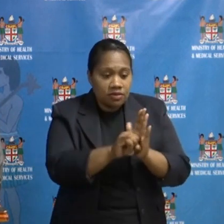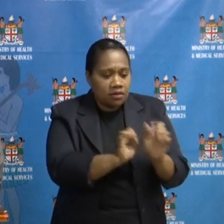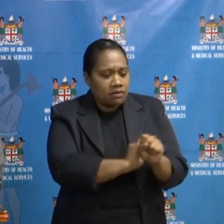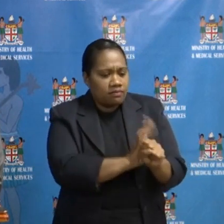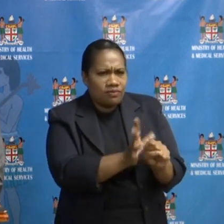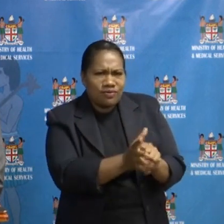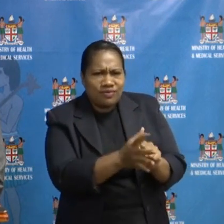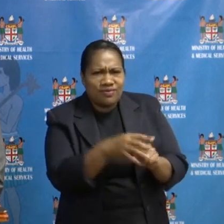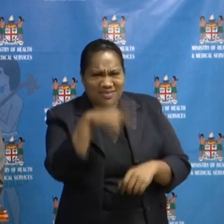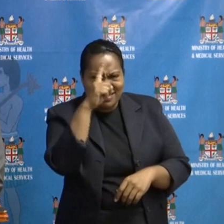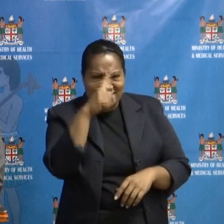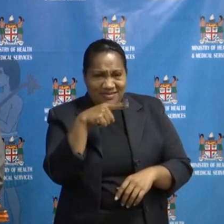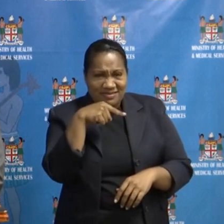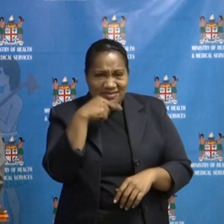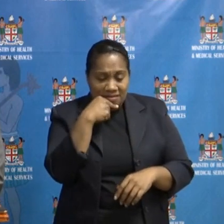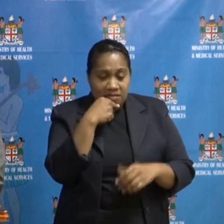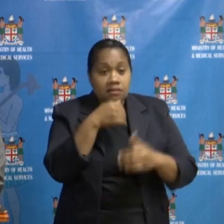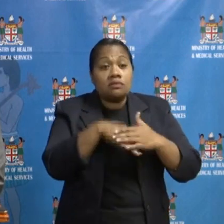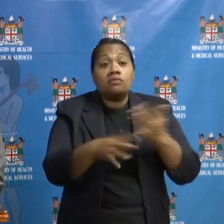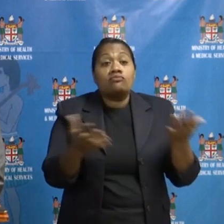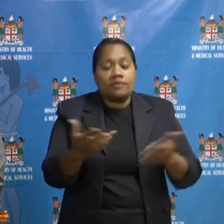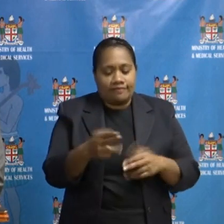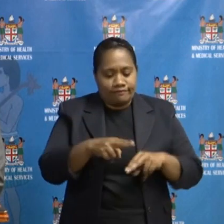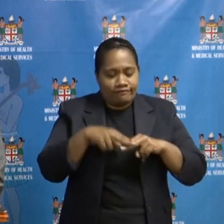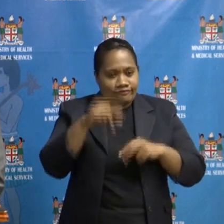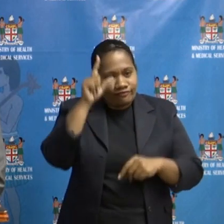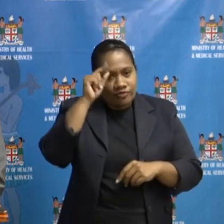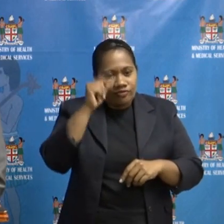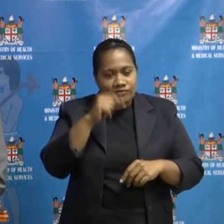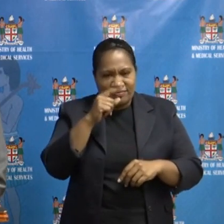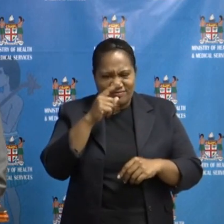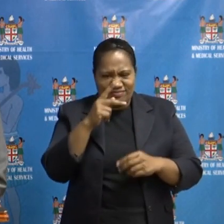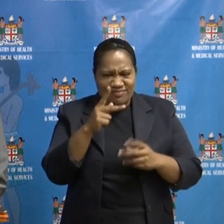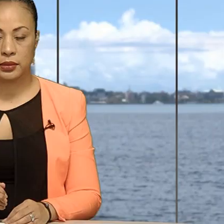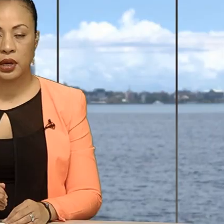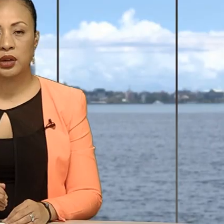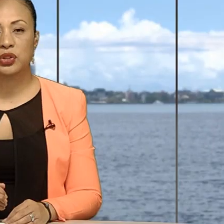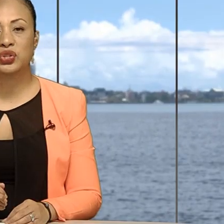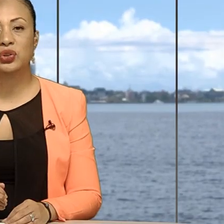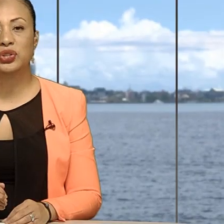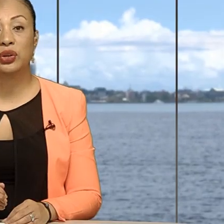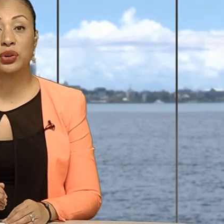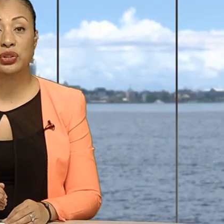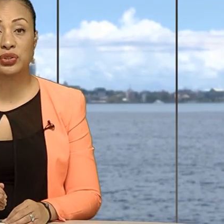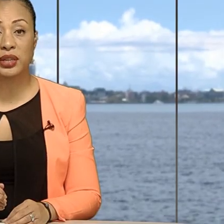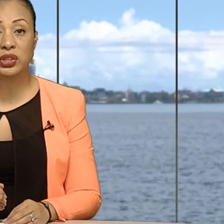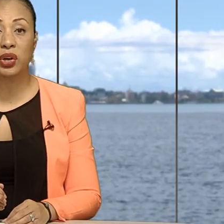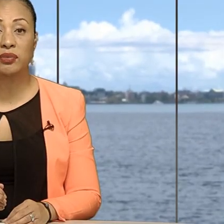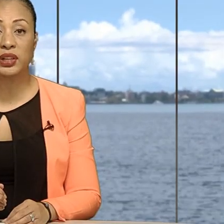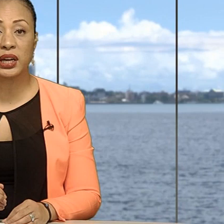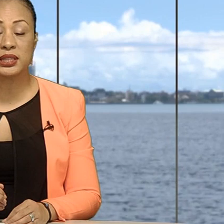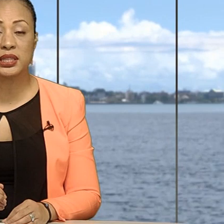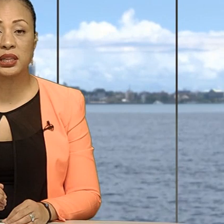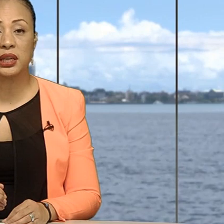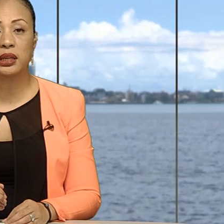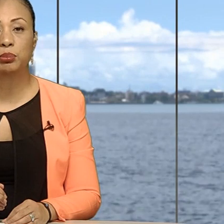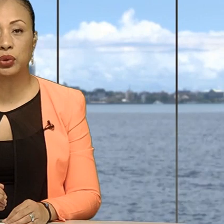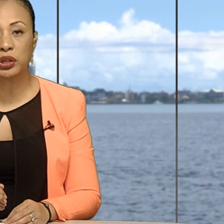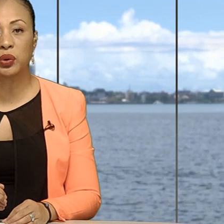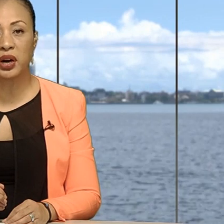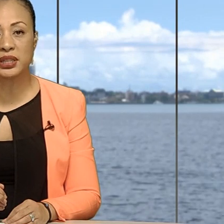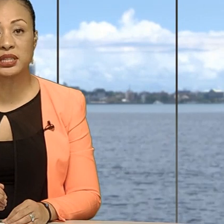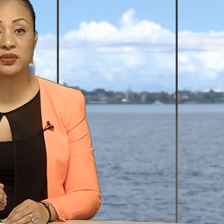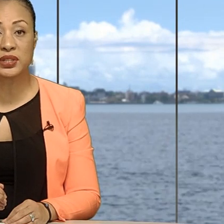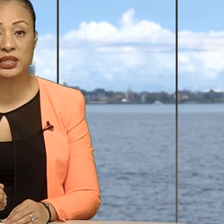symptoms among the Fijian public and to get them tested. The soldier who contracted COVID-19 in a